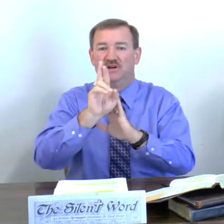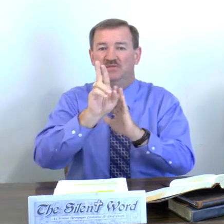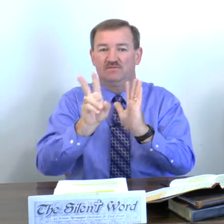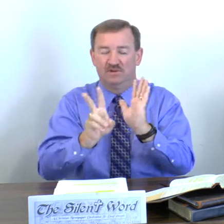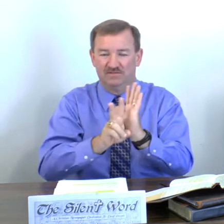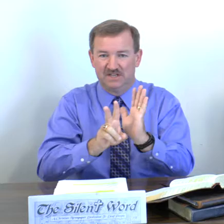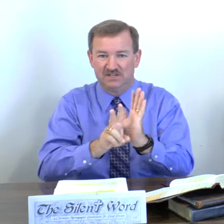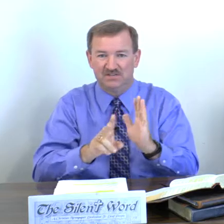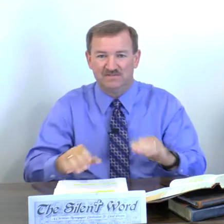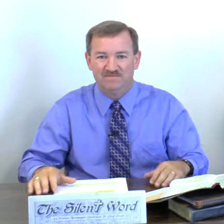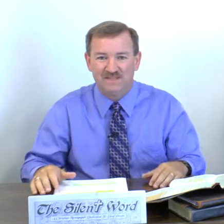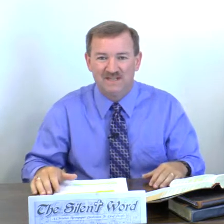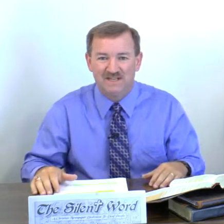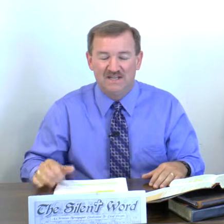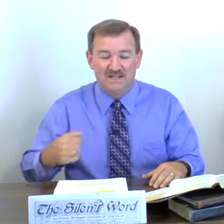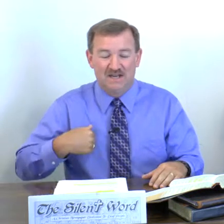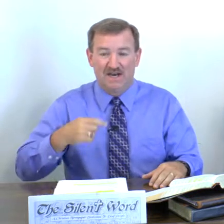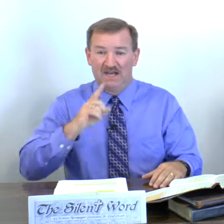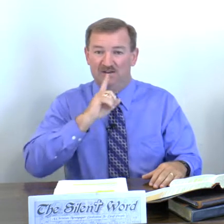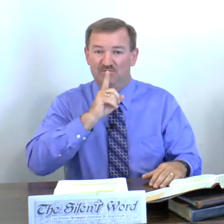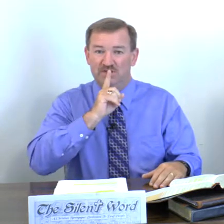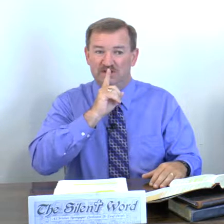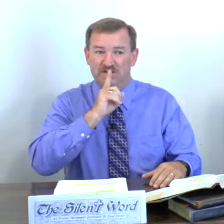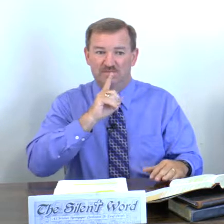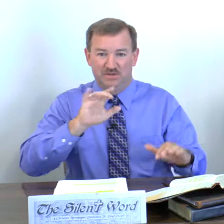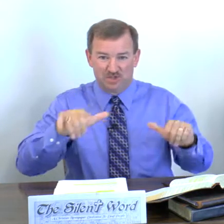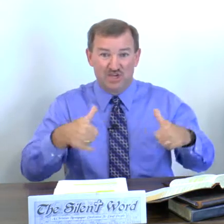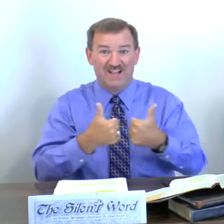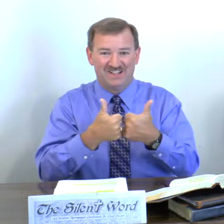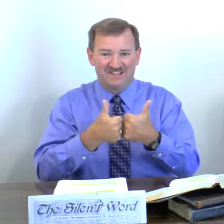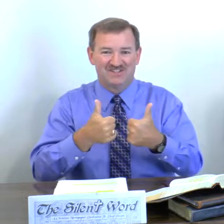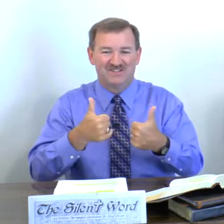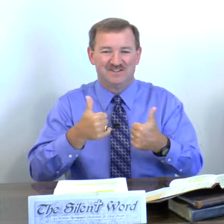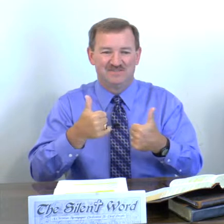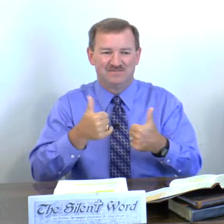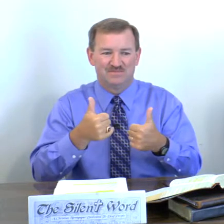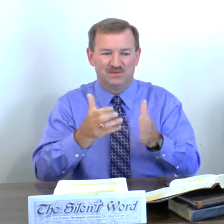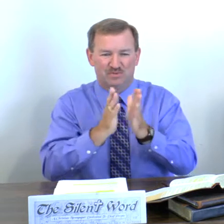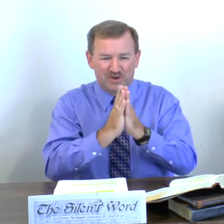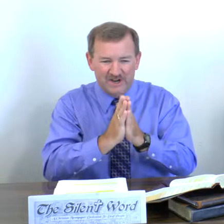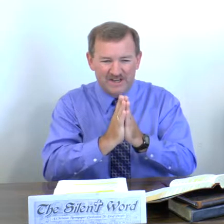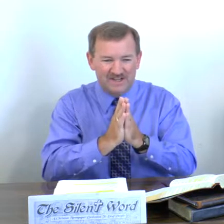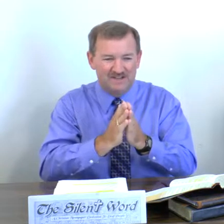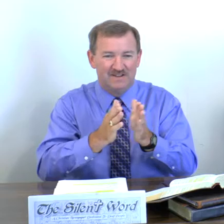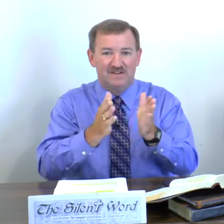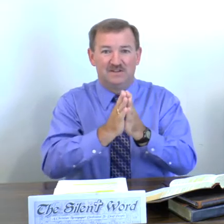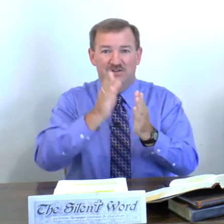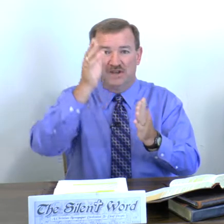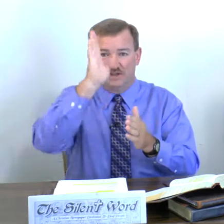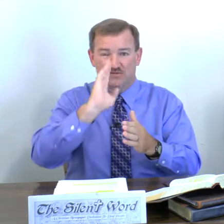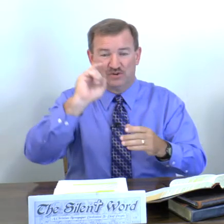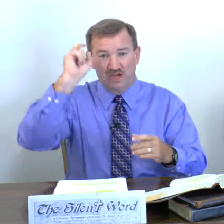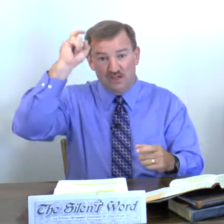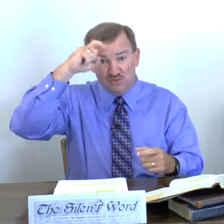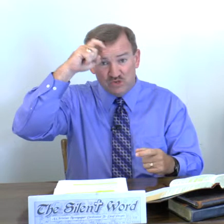of Revelation. I have really been challenged to pray and to ask for God's